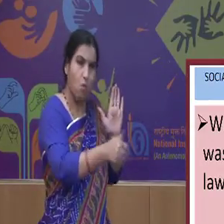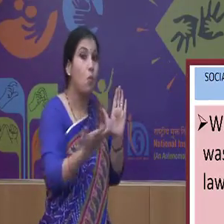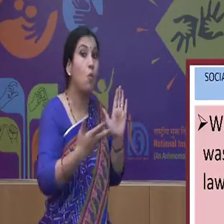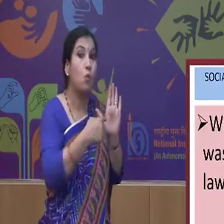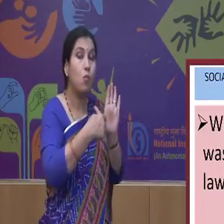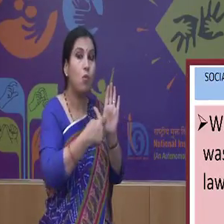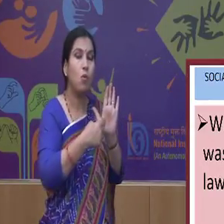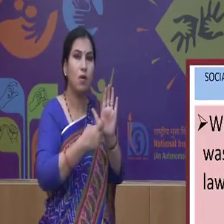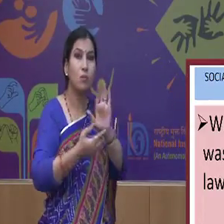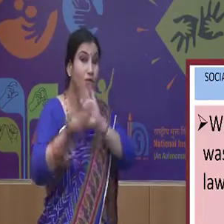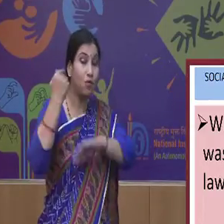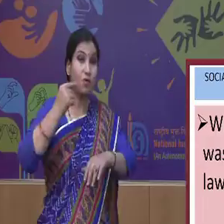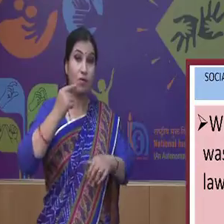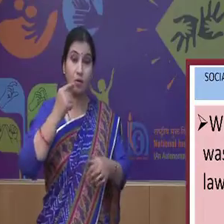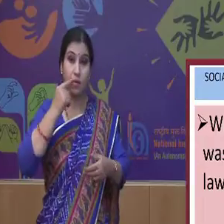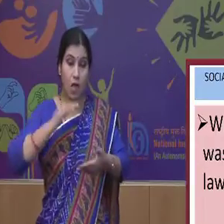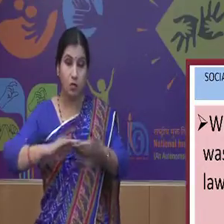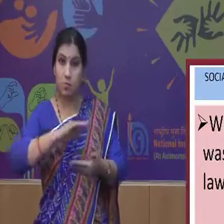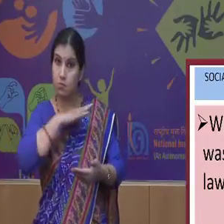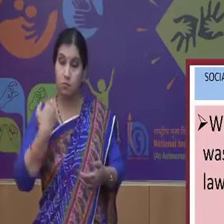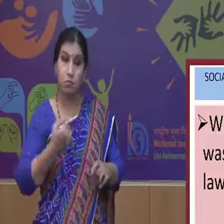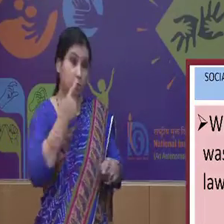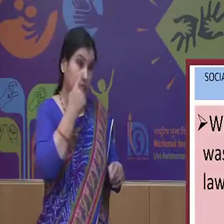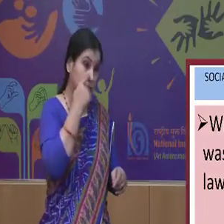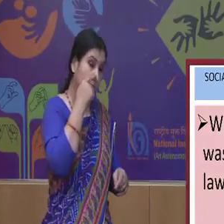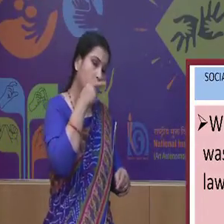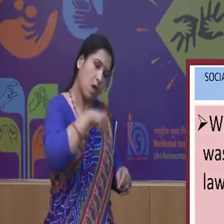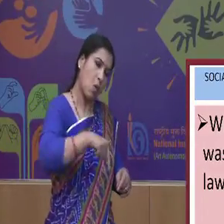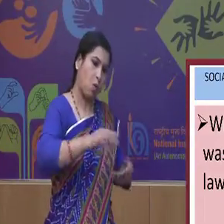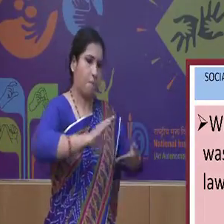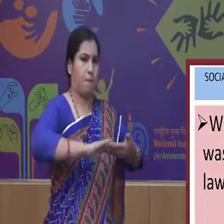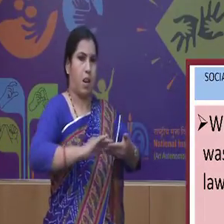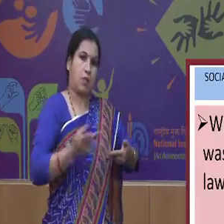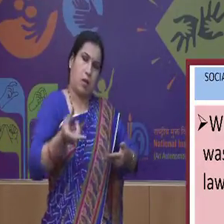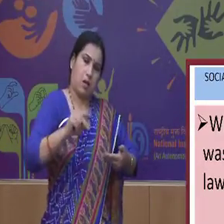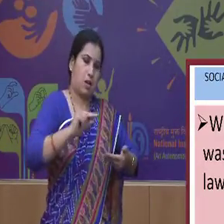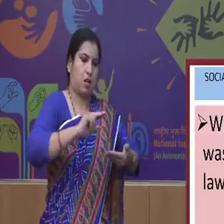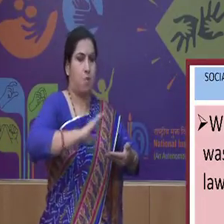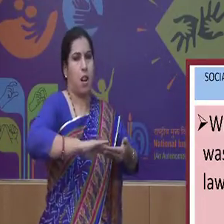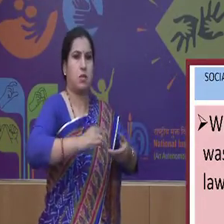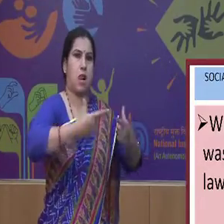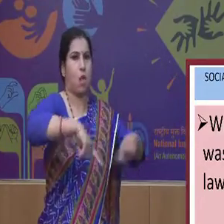remarriage. It was now permitted by the law. This law was passed in the